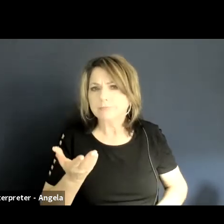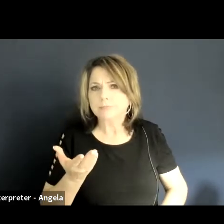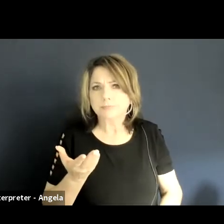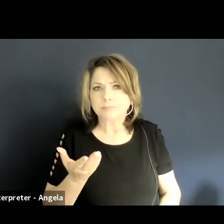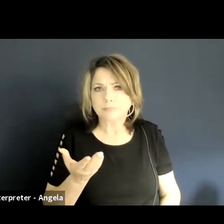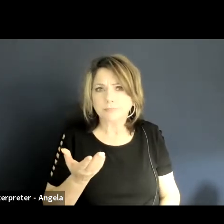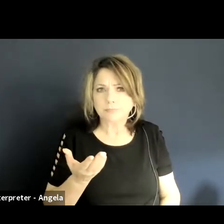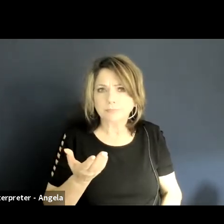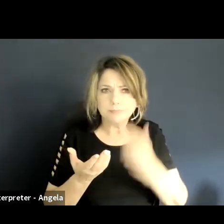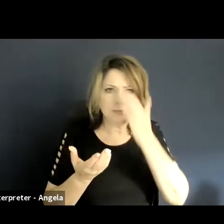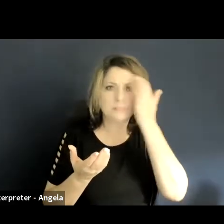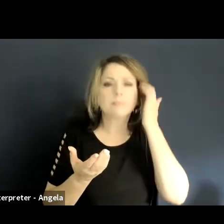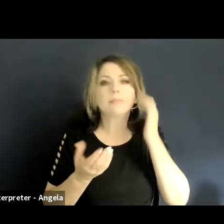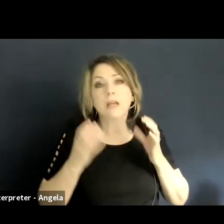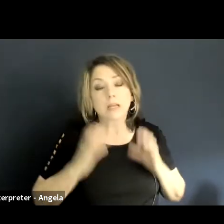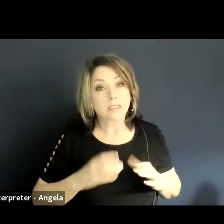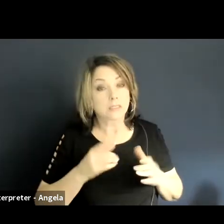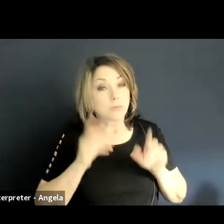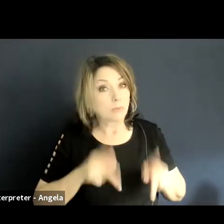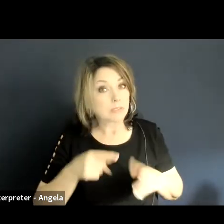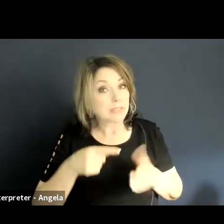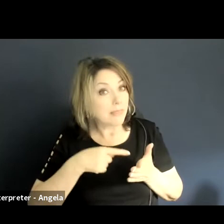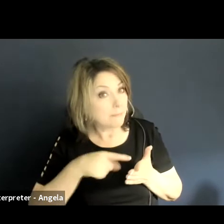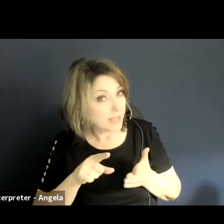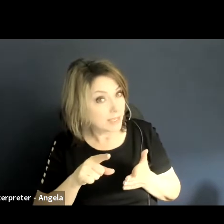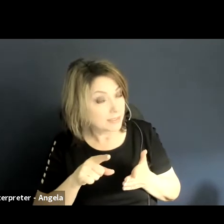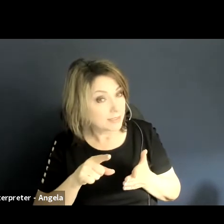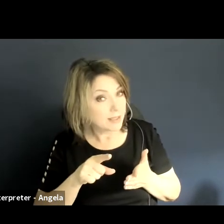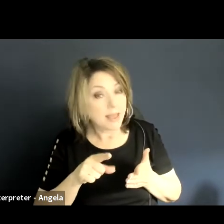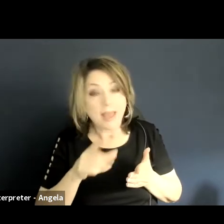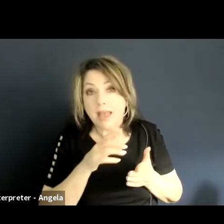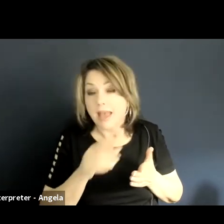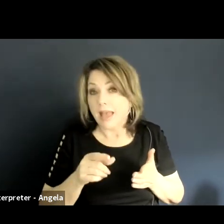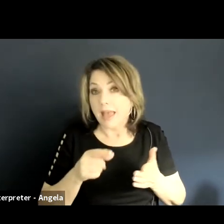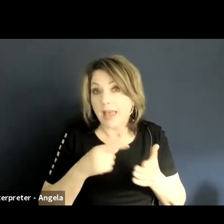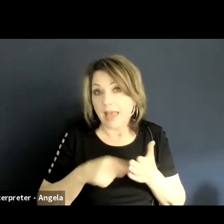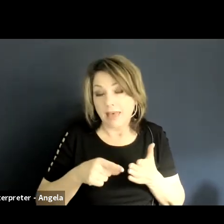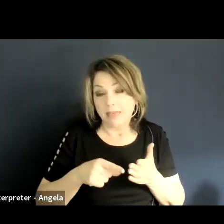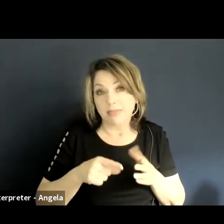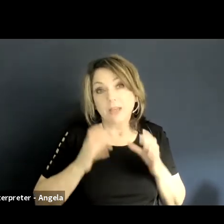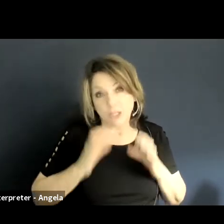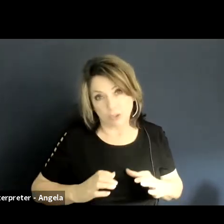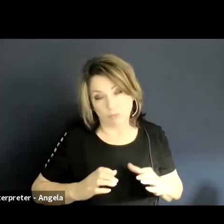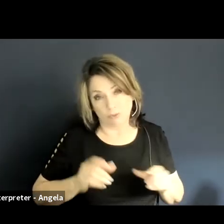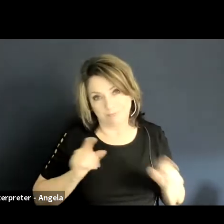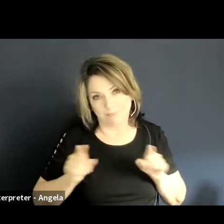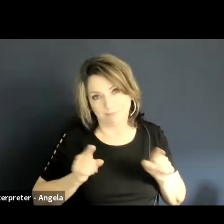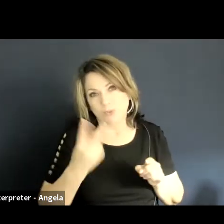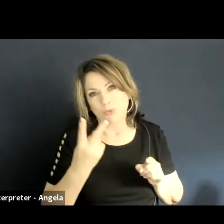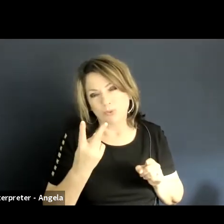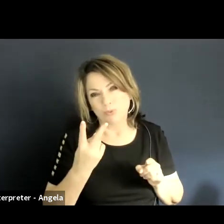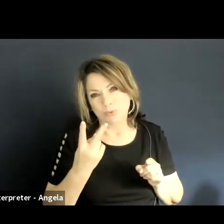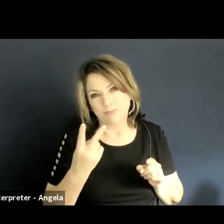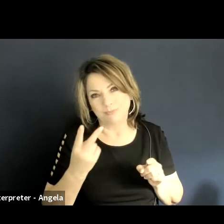The customer is the person who pays for it, and the beneficiary is the consumer. So you have two competing, not